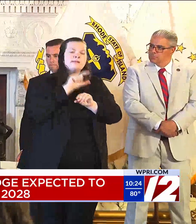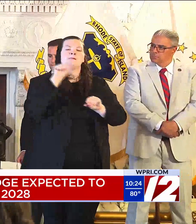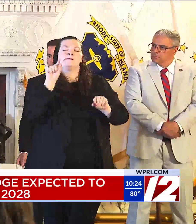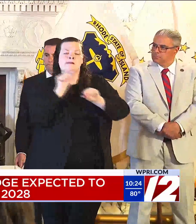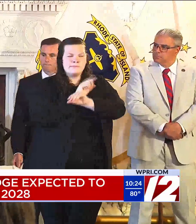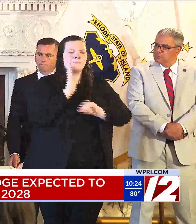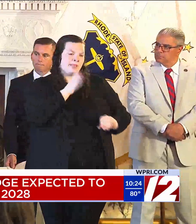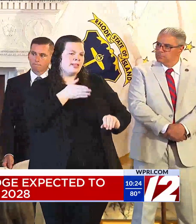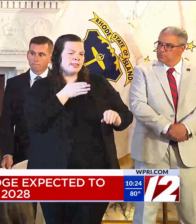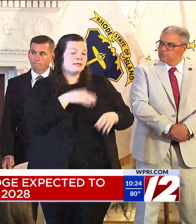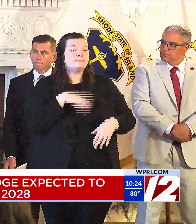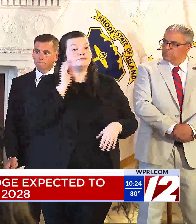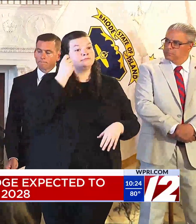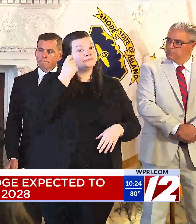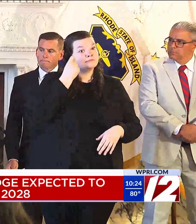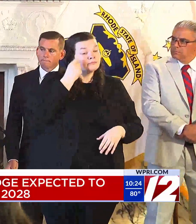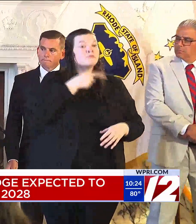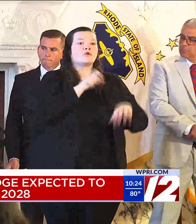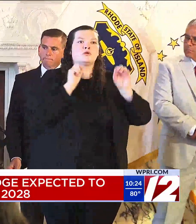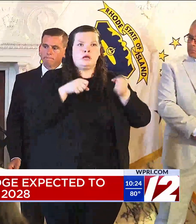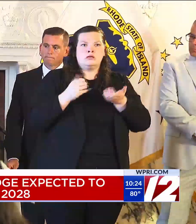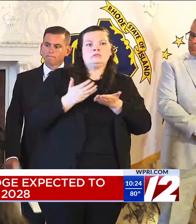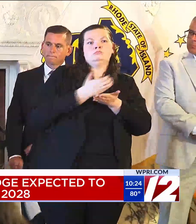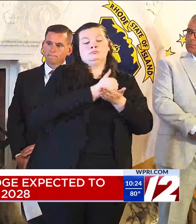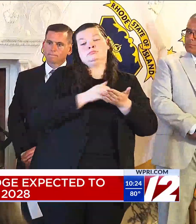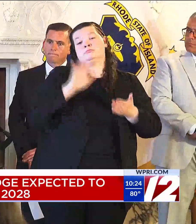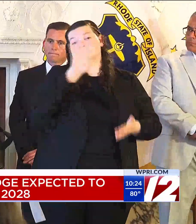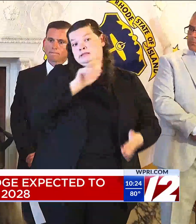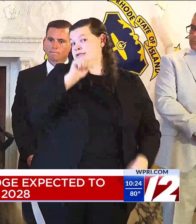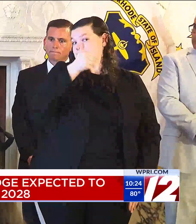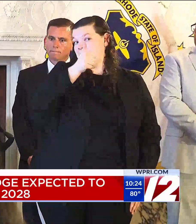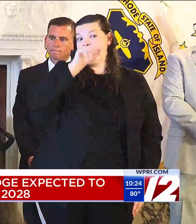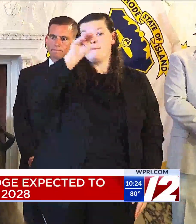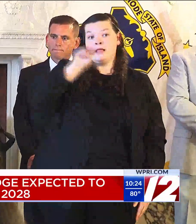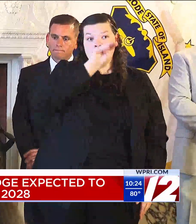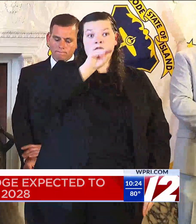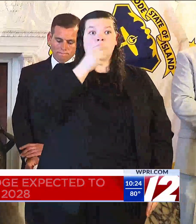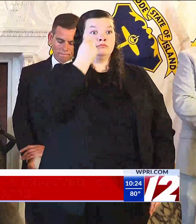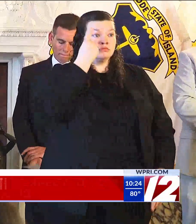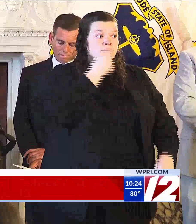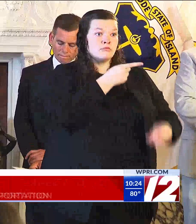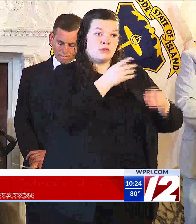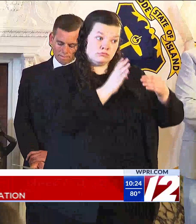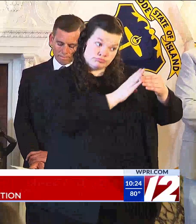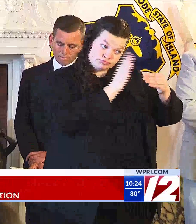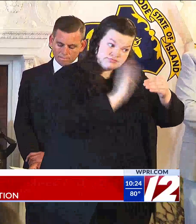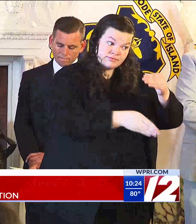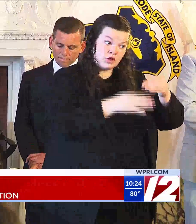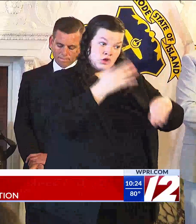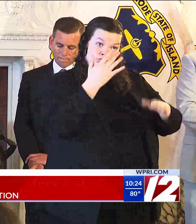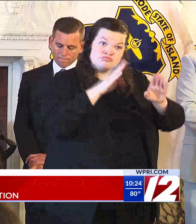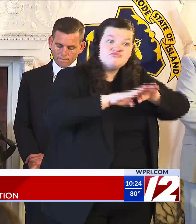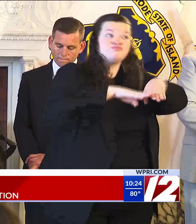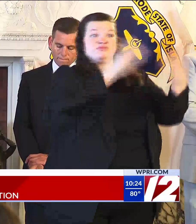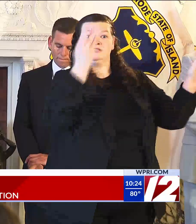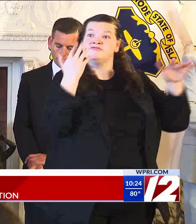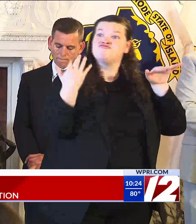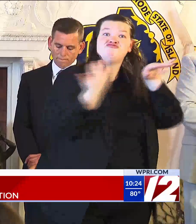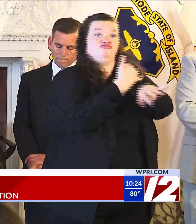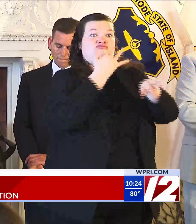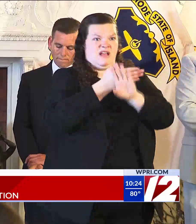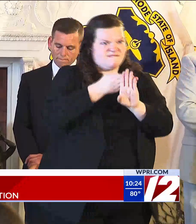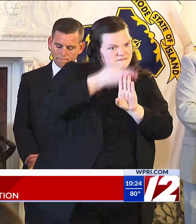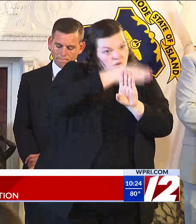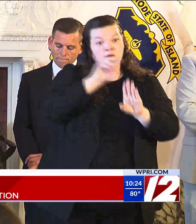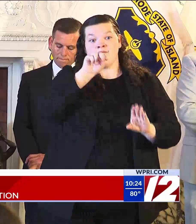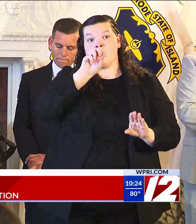opening the bridge earlier than their schedule says. Likewise, there are penalties of up